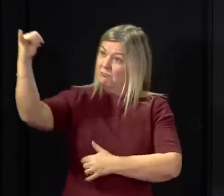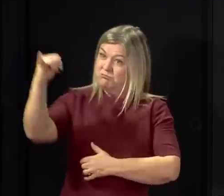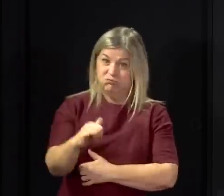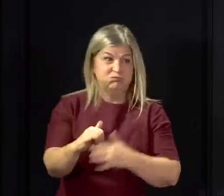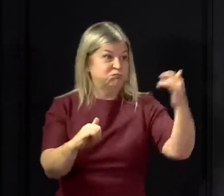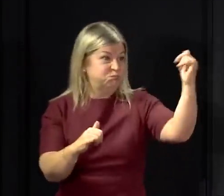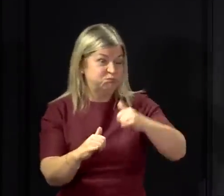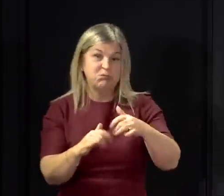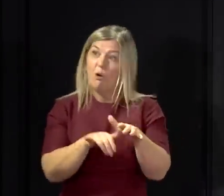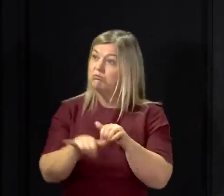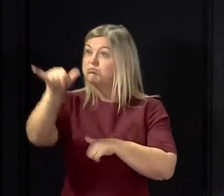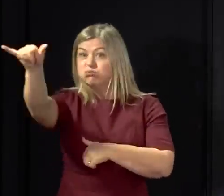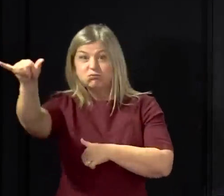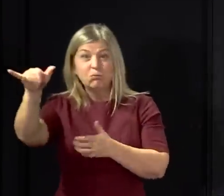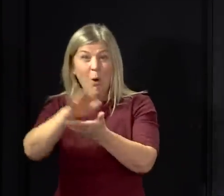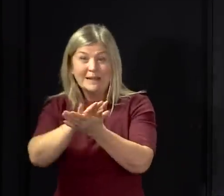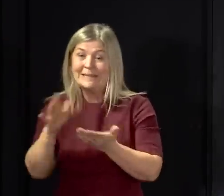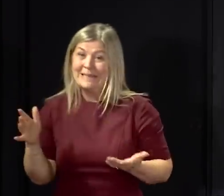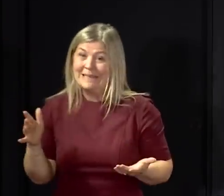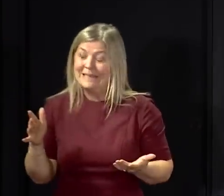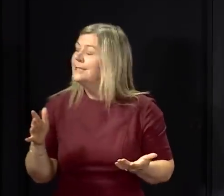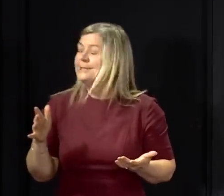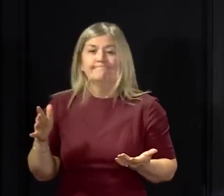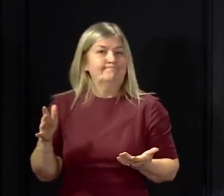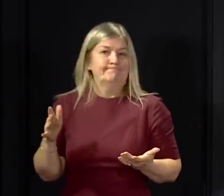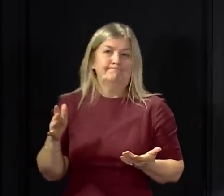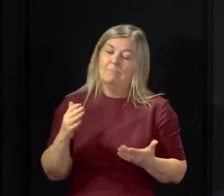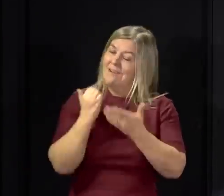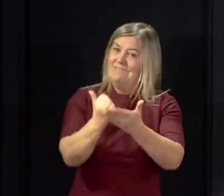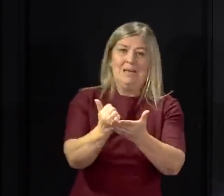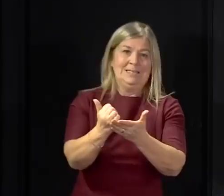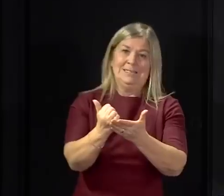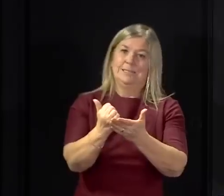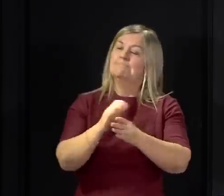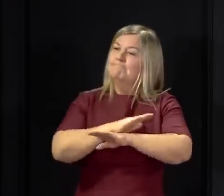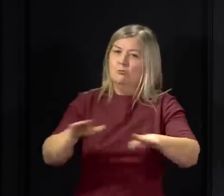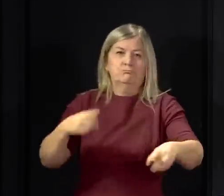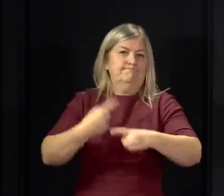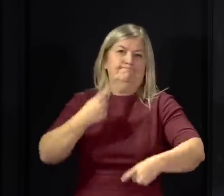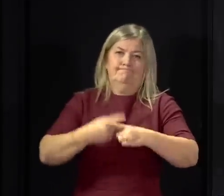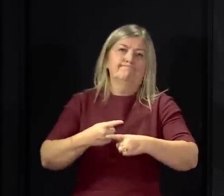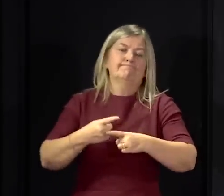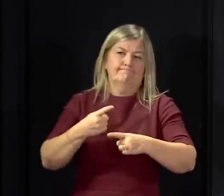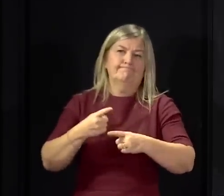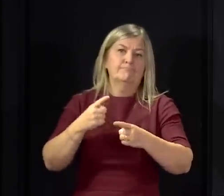next week. But in the meantime, my strong advice continues to be against non-essential foreign